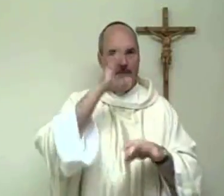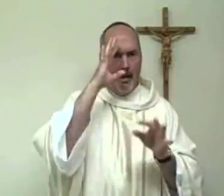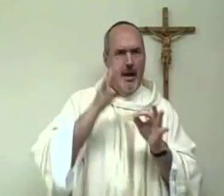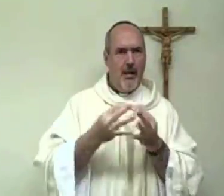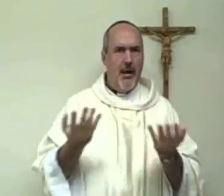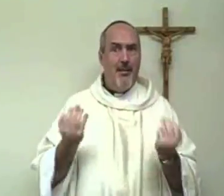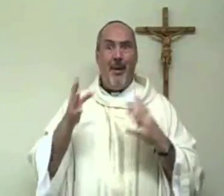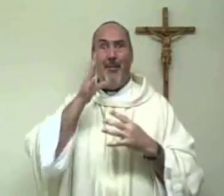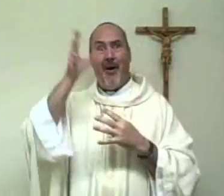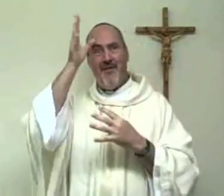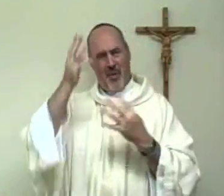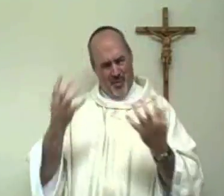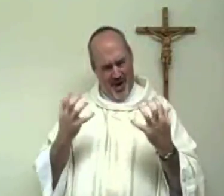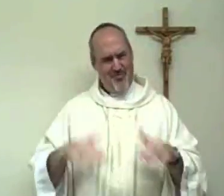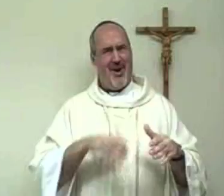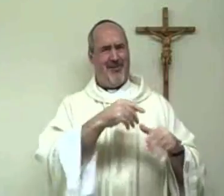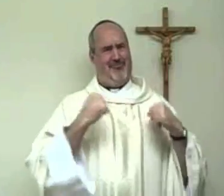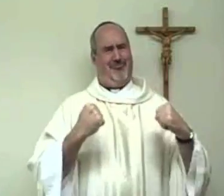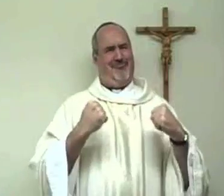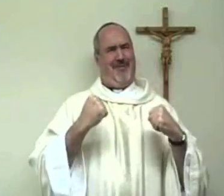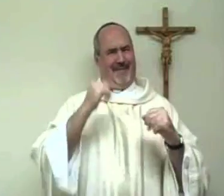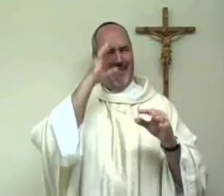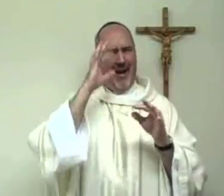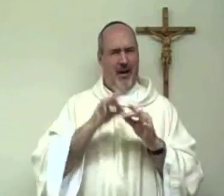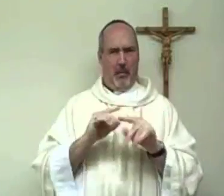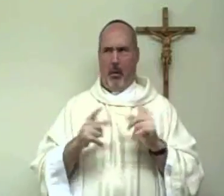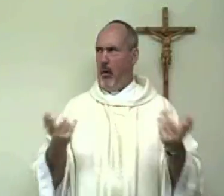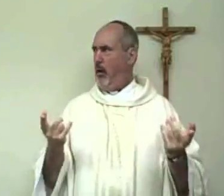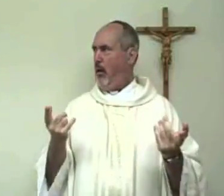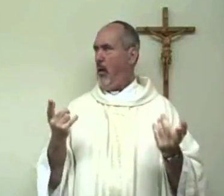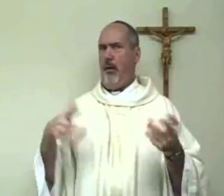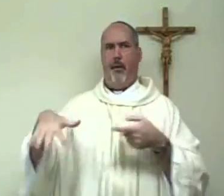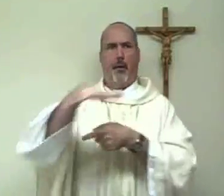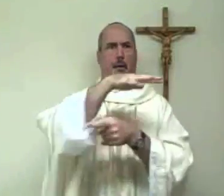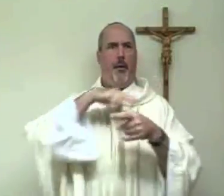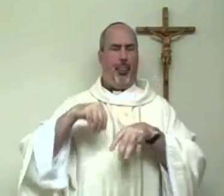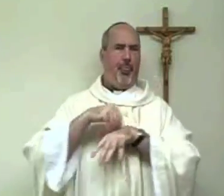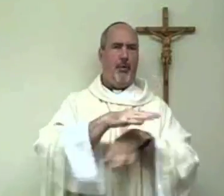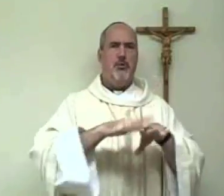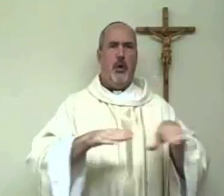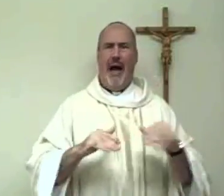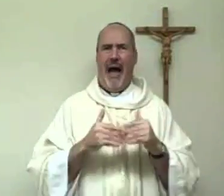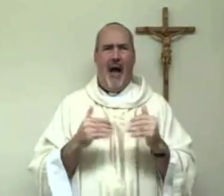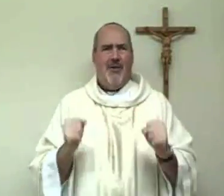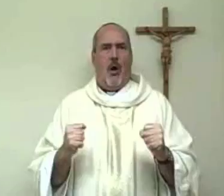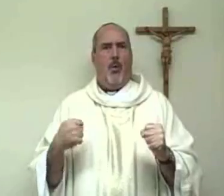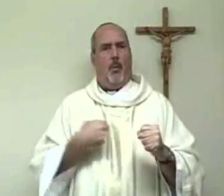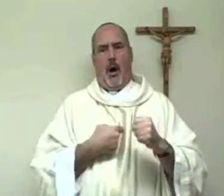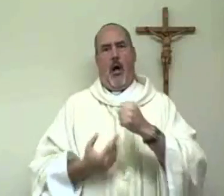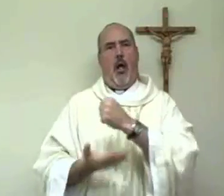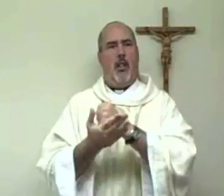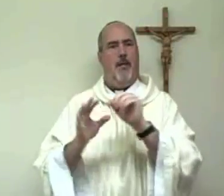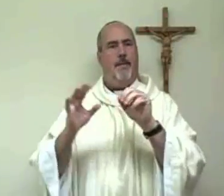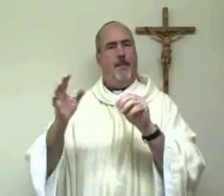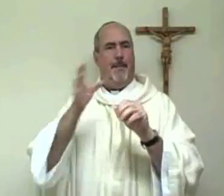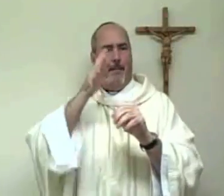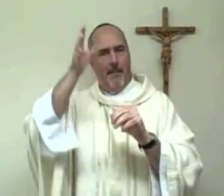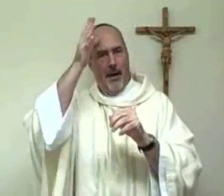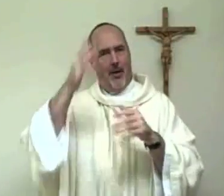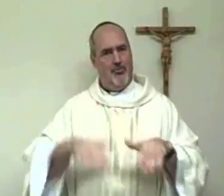with influences from TV, social media. The parents want to help them grow and strengthen their faith,